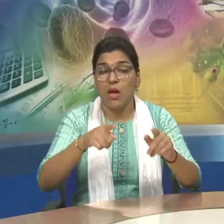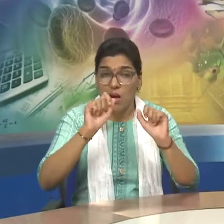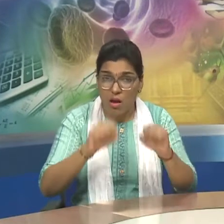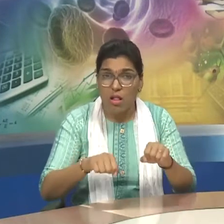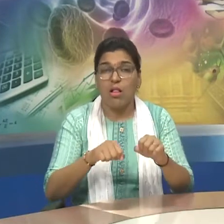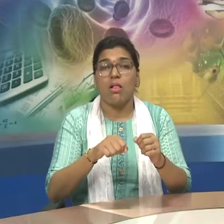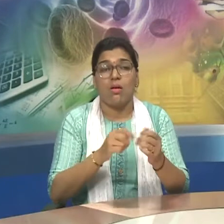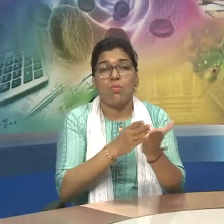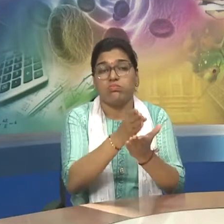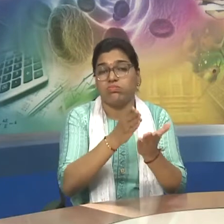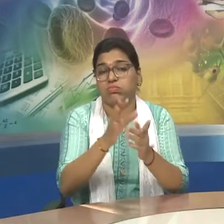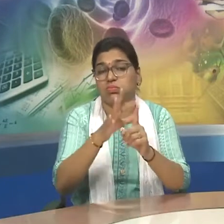also